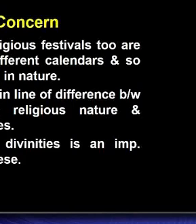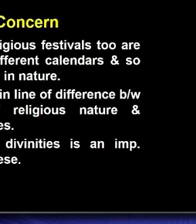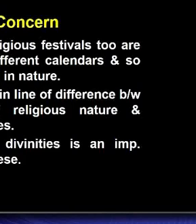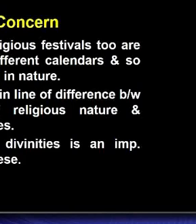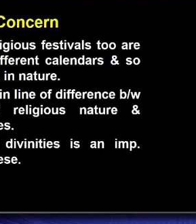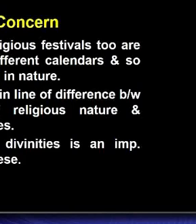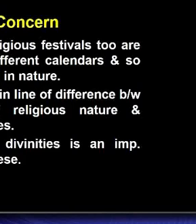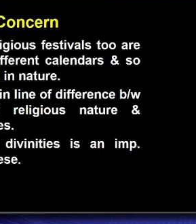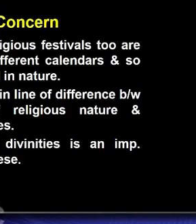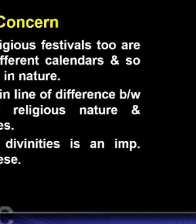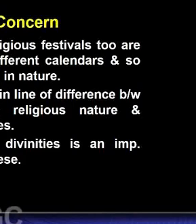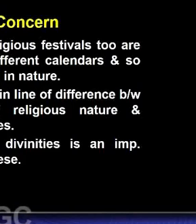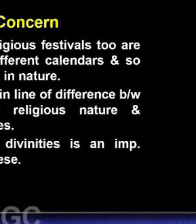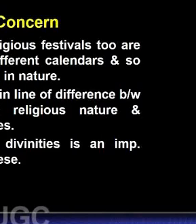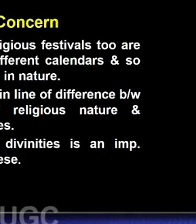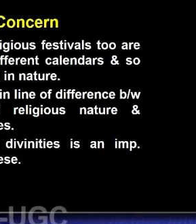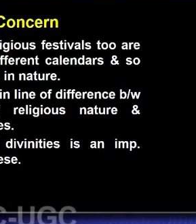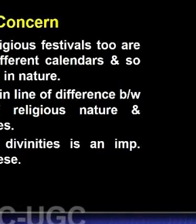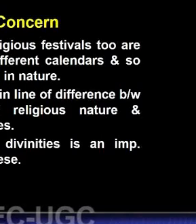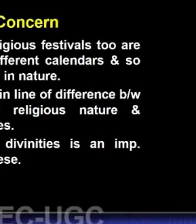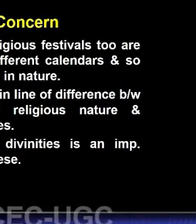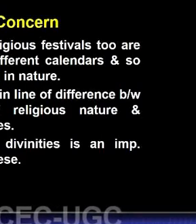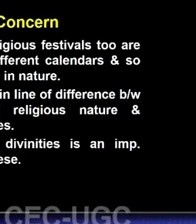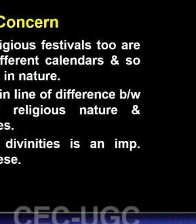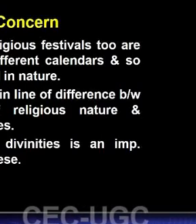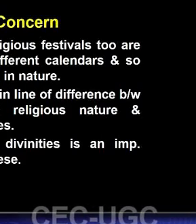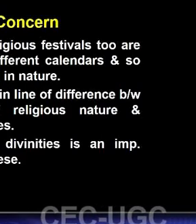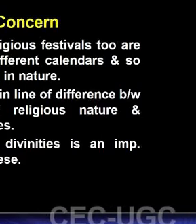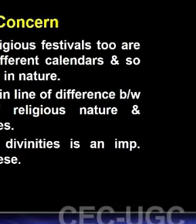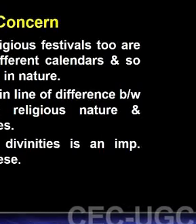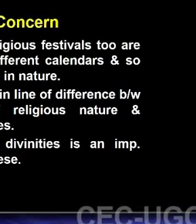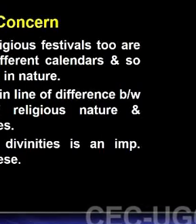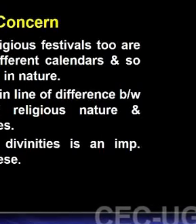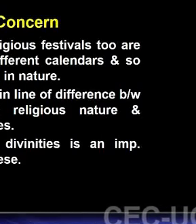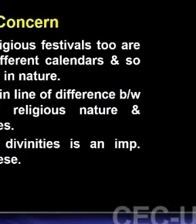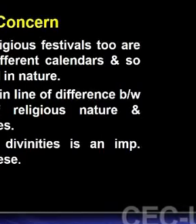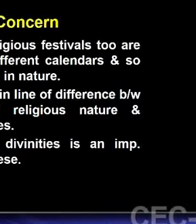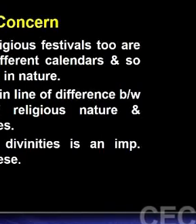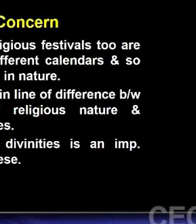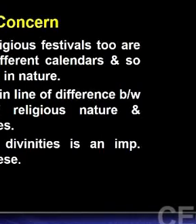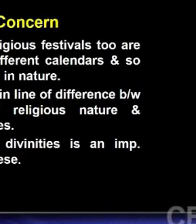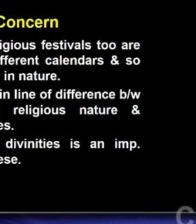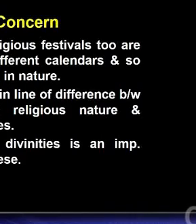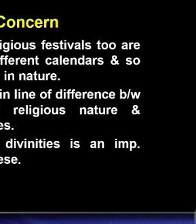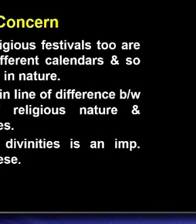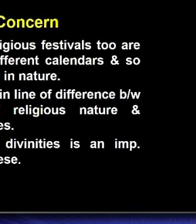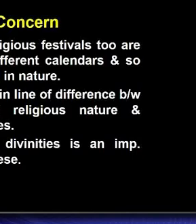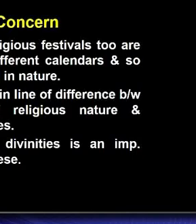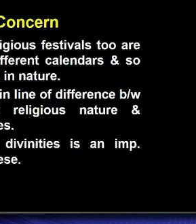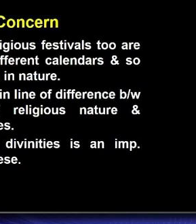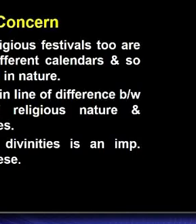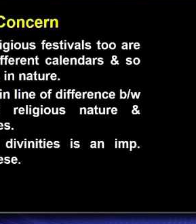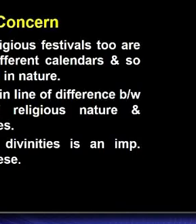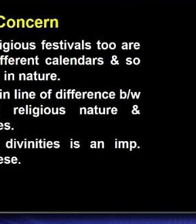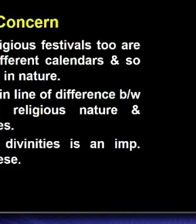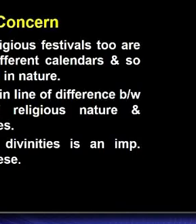religious nature and the seasonal ones, and many times we find that the worship of divinities is an important feature